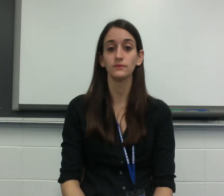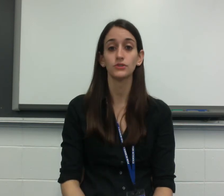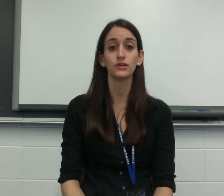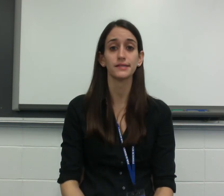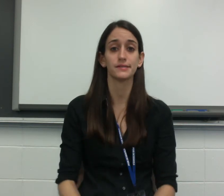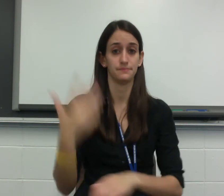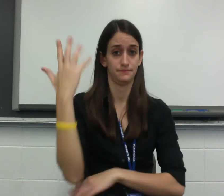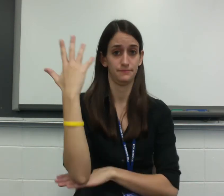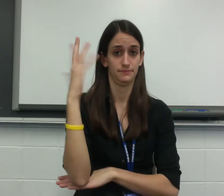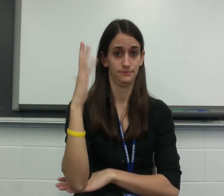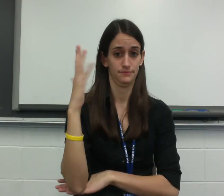trees,